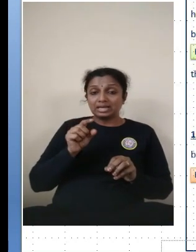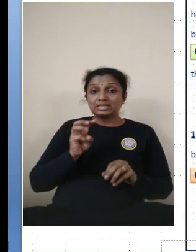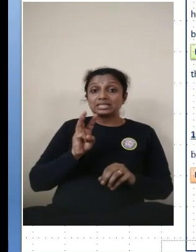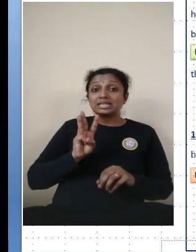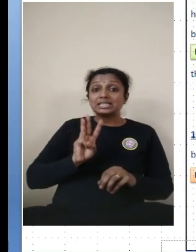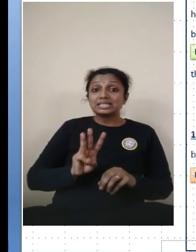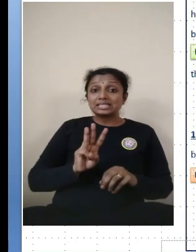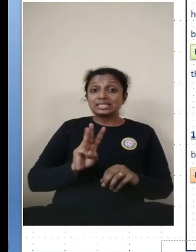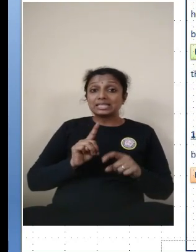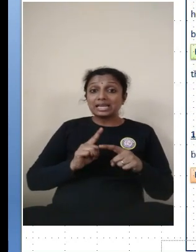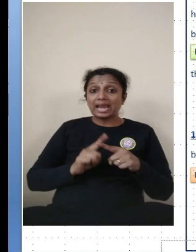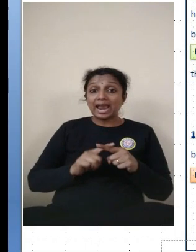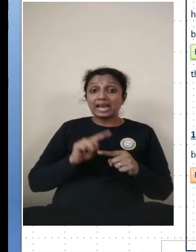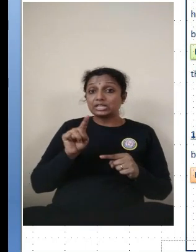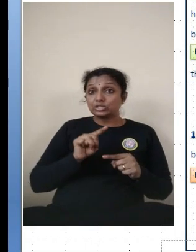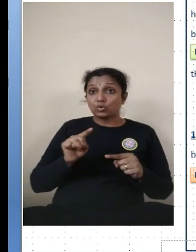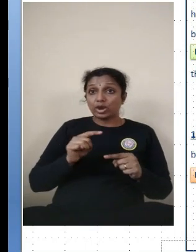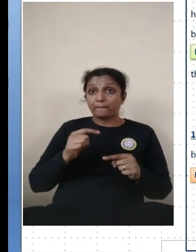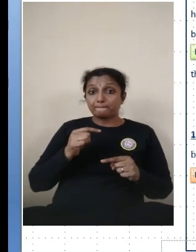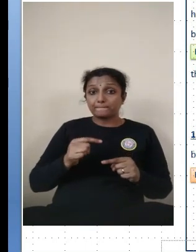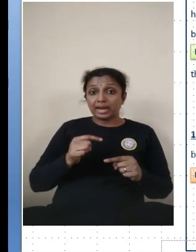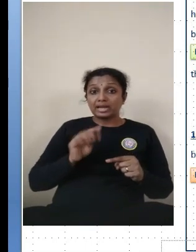Another type,